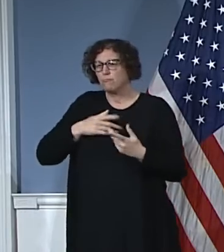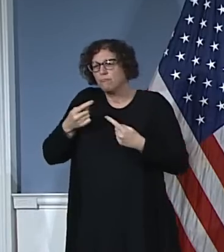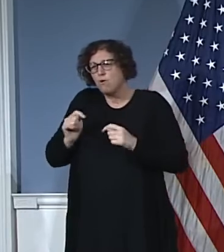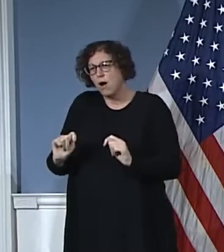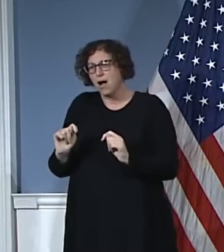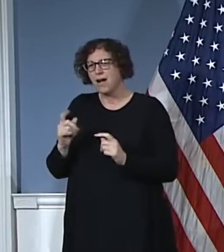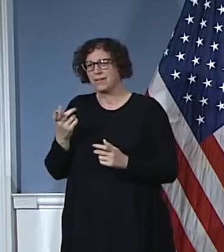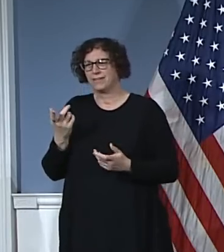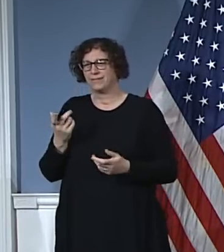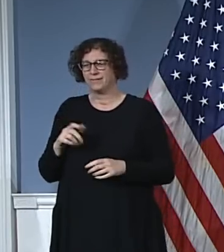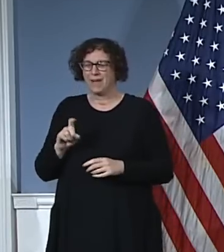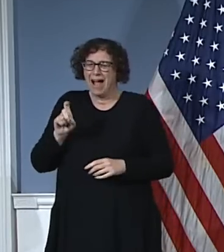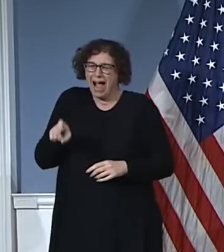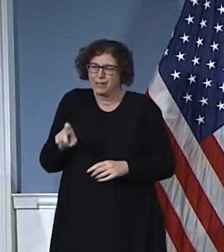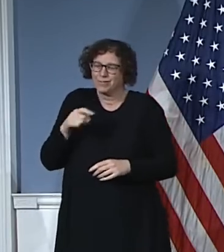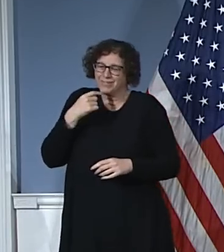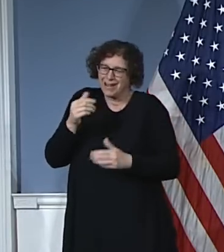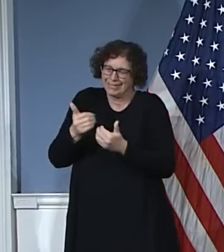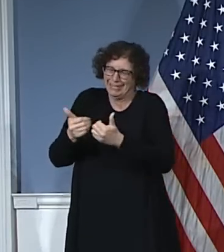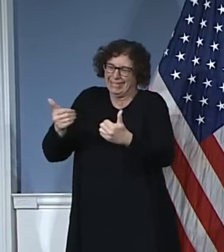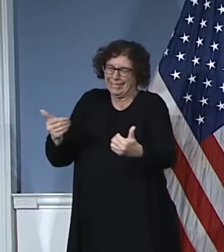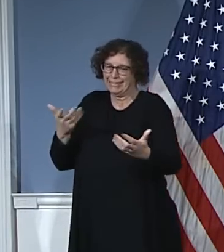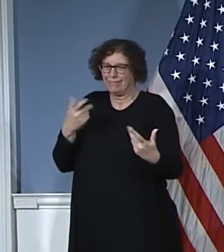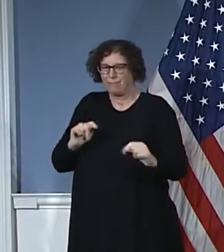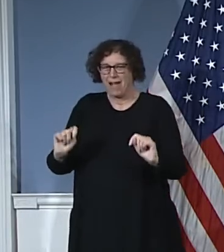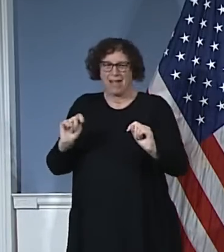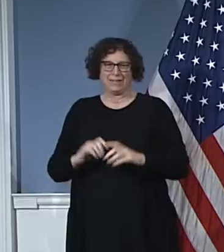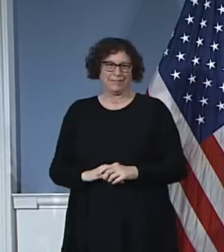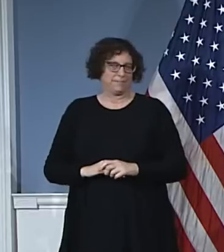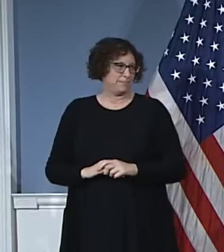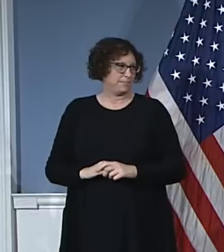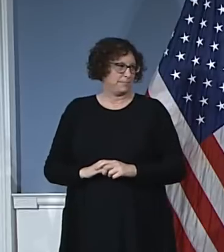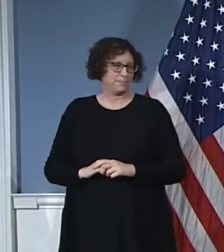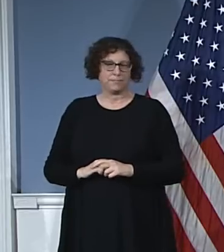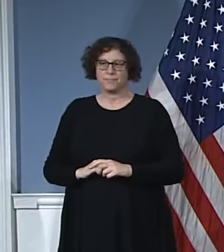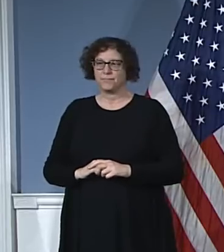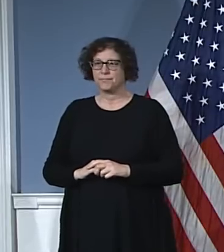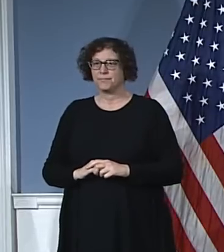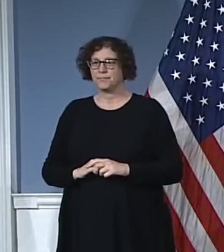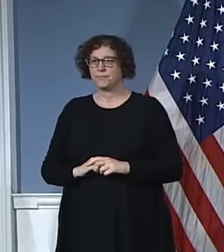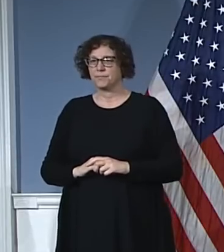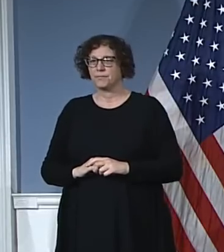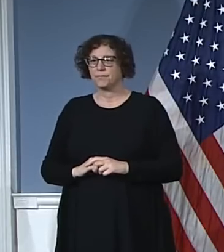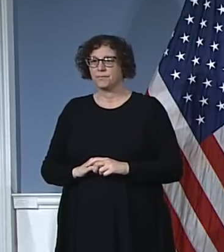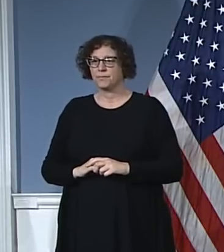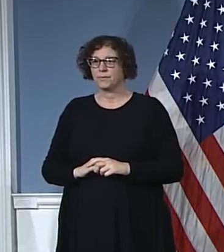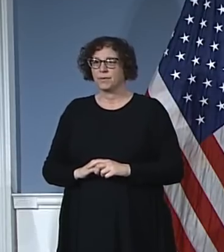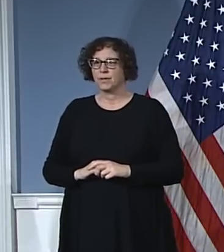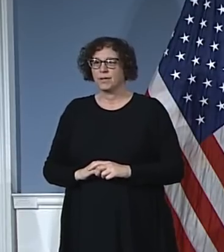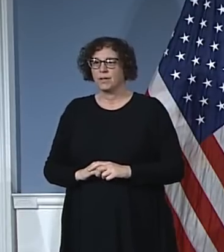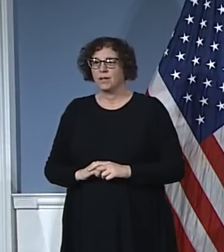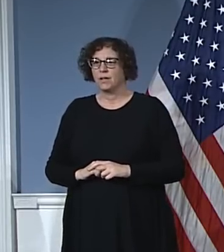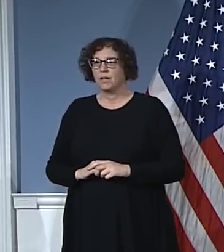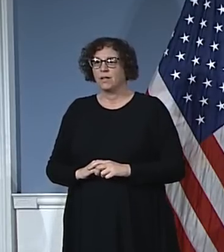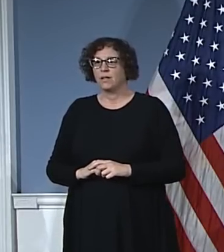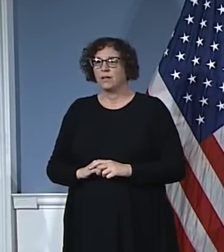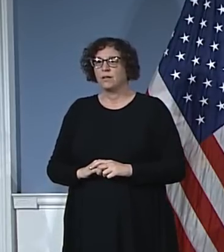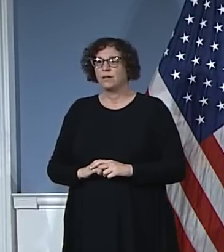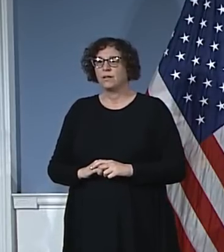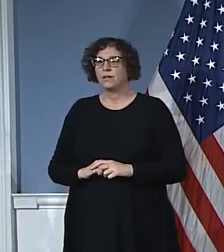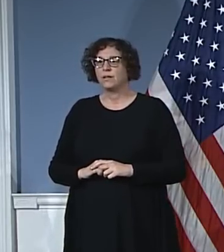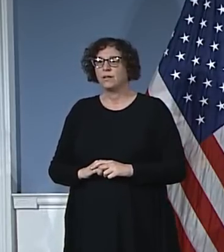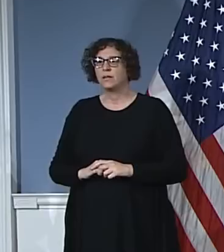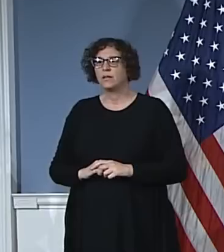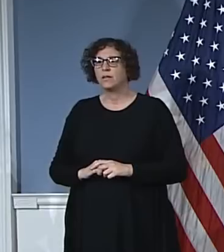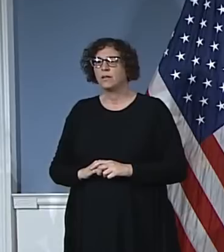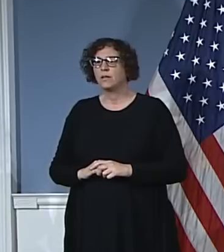think the message here is you can find 3 or 10 or whatever it is messages on Twitter. I was out there myself and